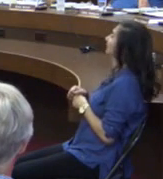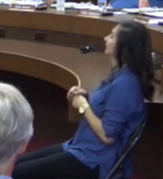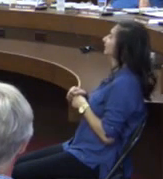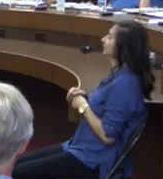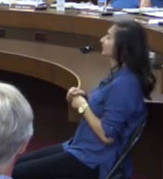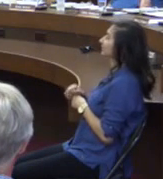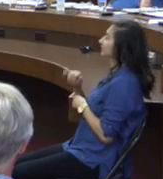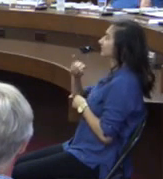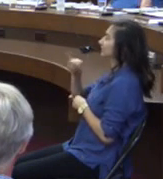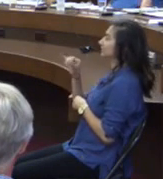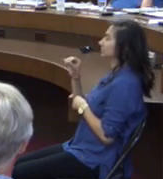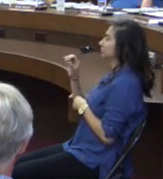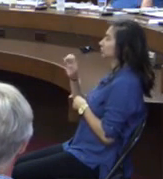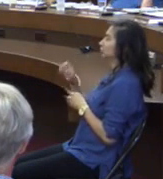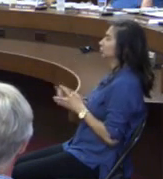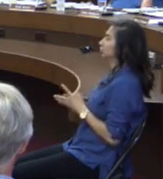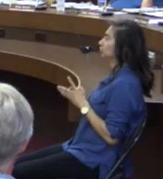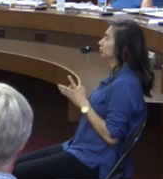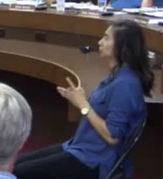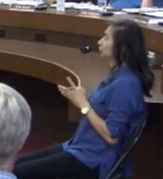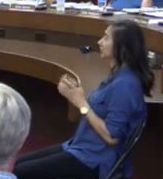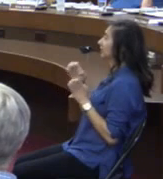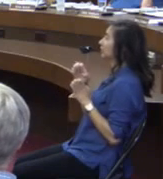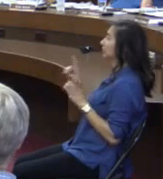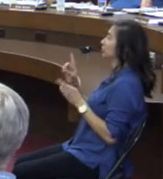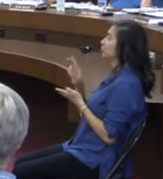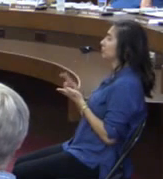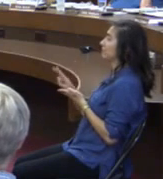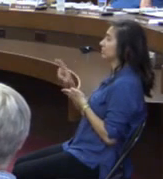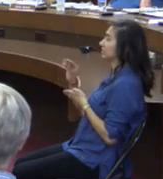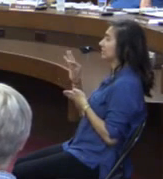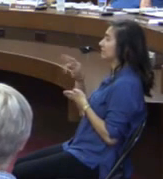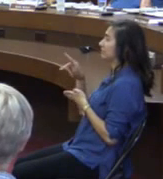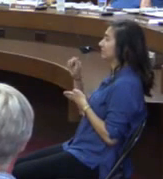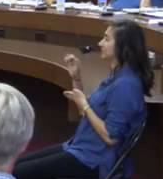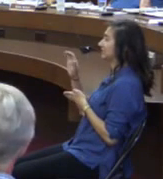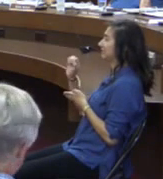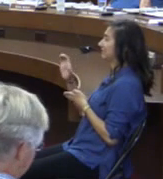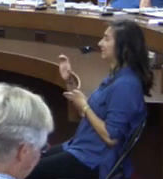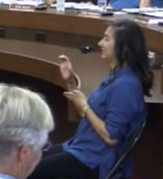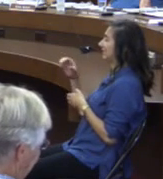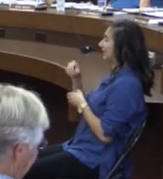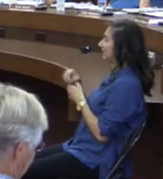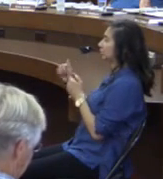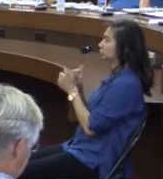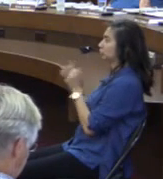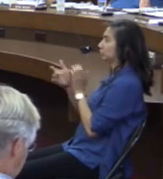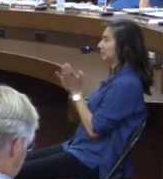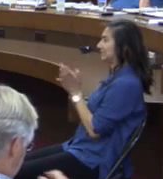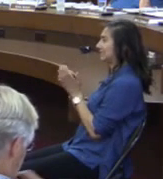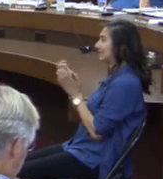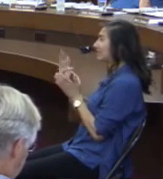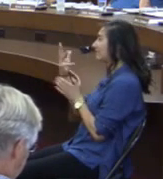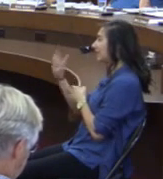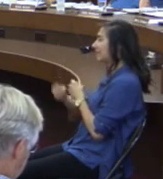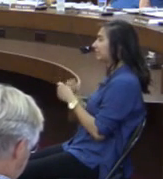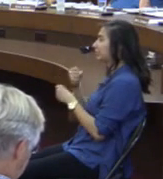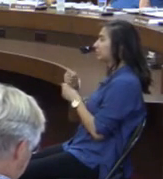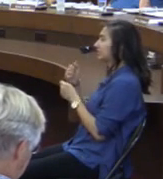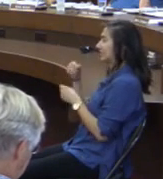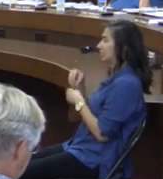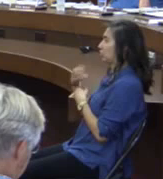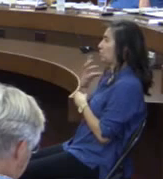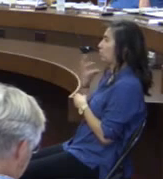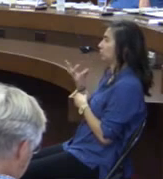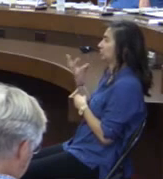Joe began his education at the University of the Pacific with a bachelor's degree in sports medicine and spent the next 5 years in